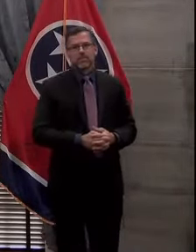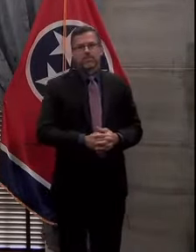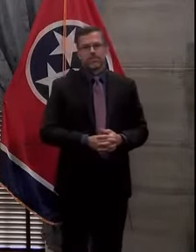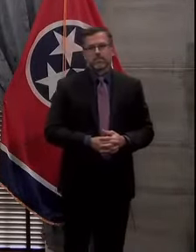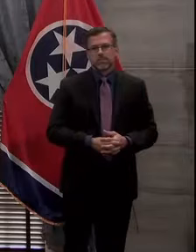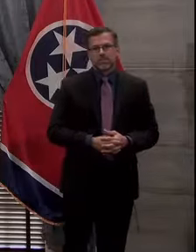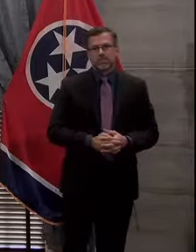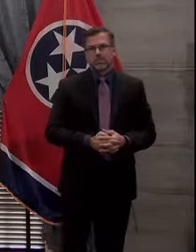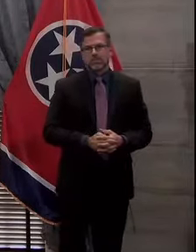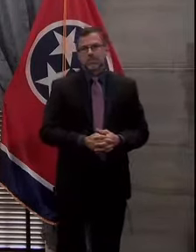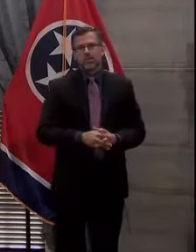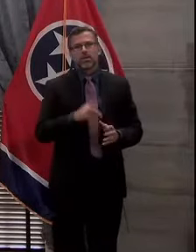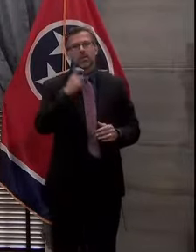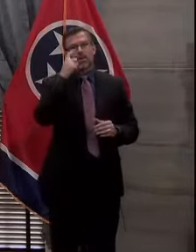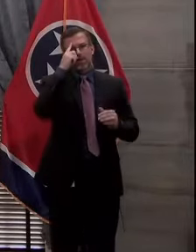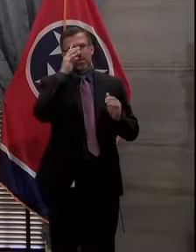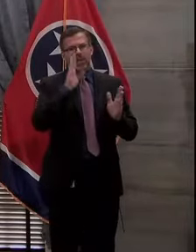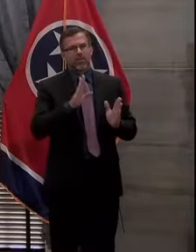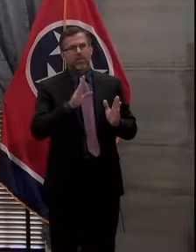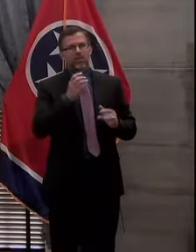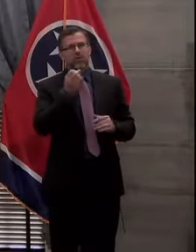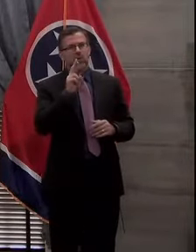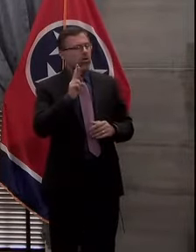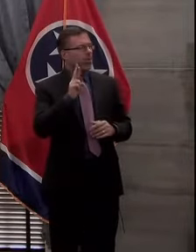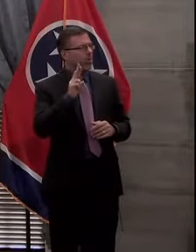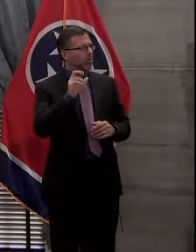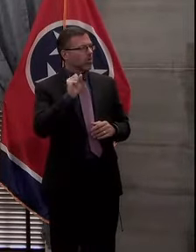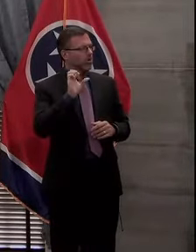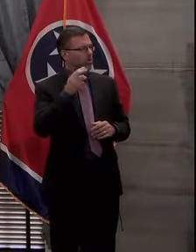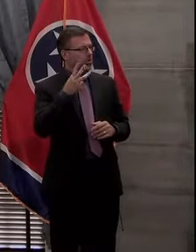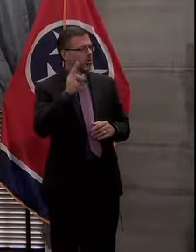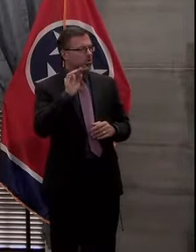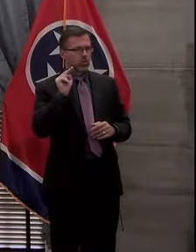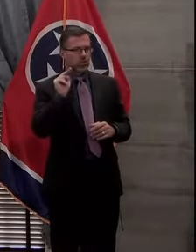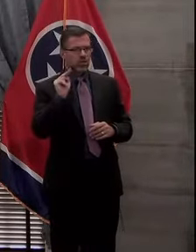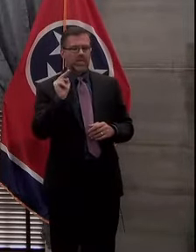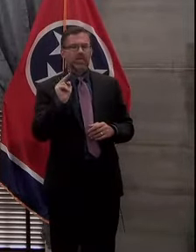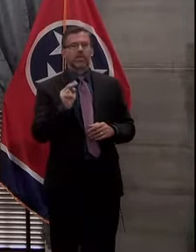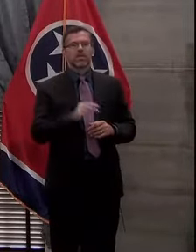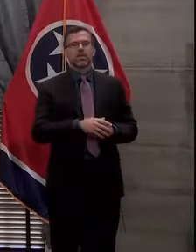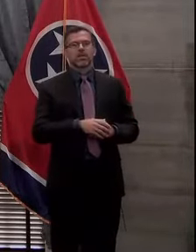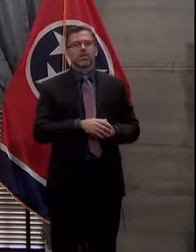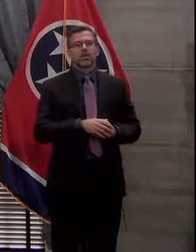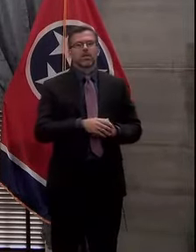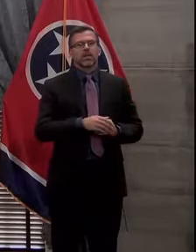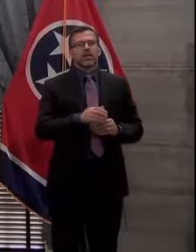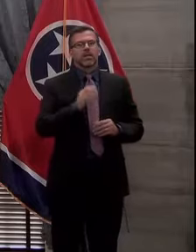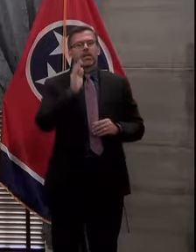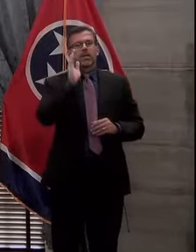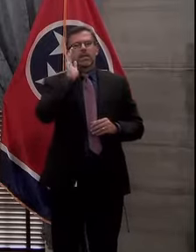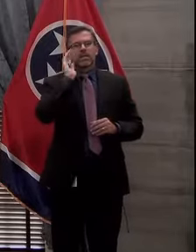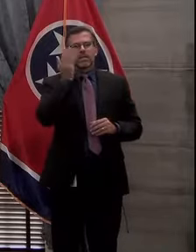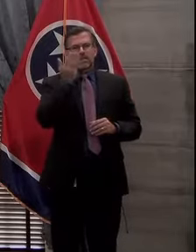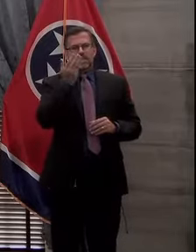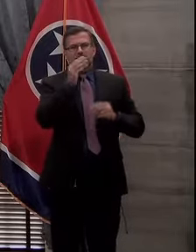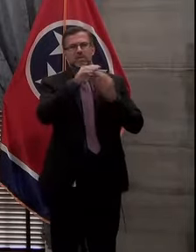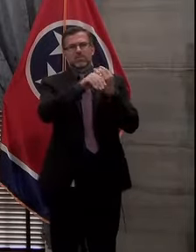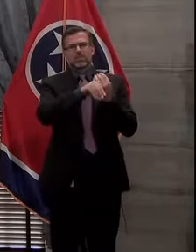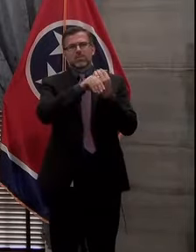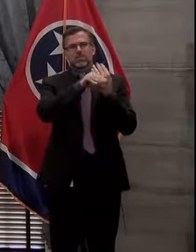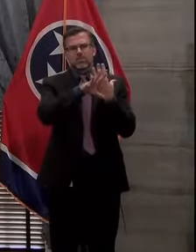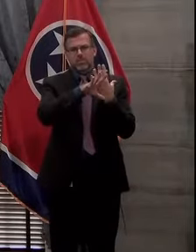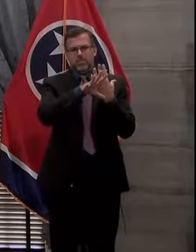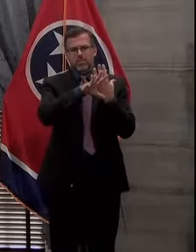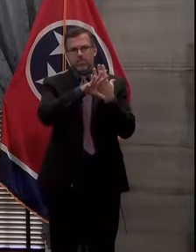This question is either for the governor or Commissioner Schwinn. It seems that the remote learning materials